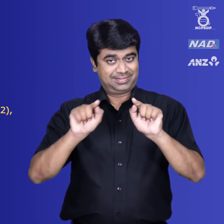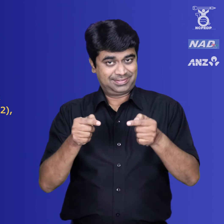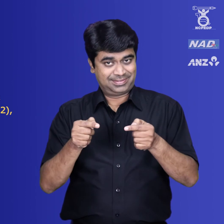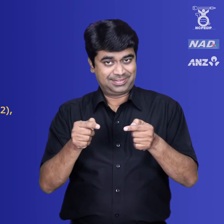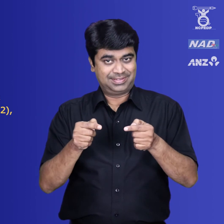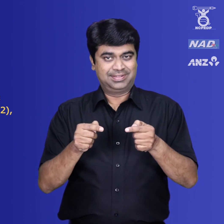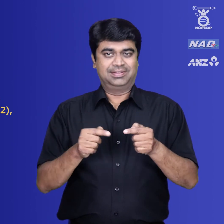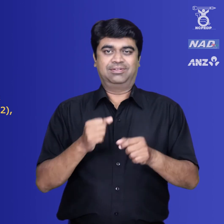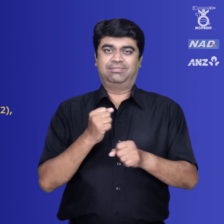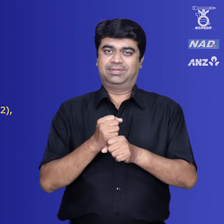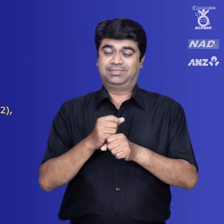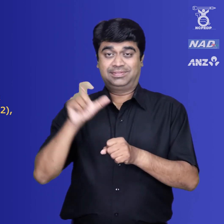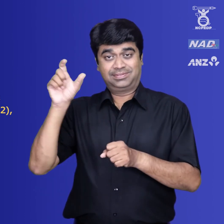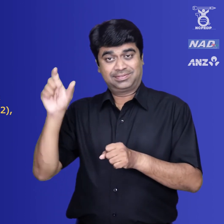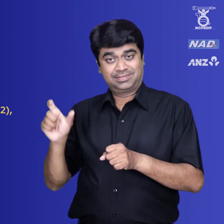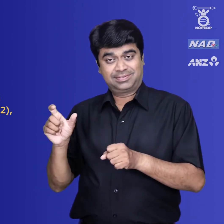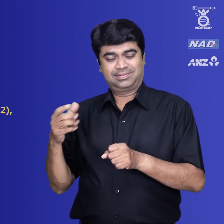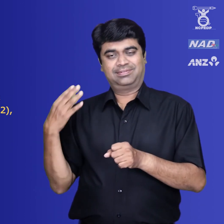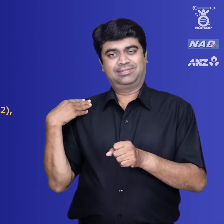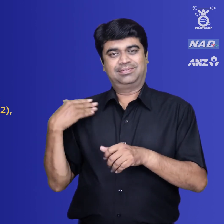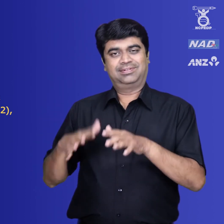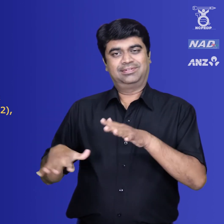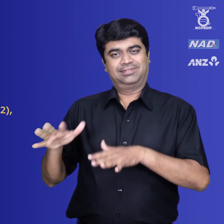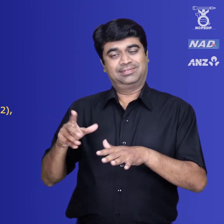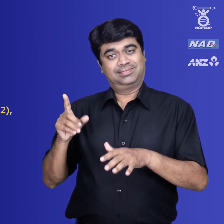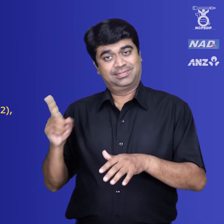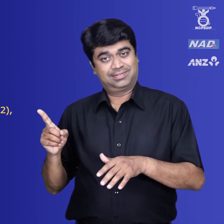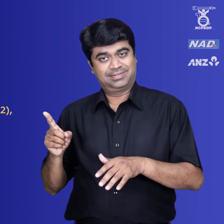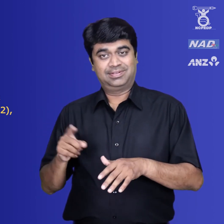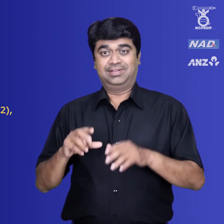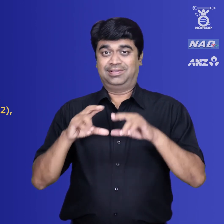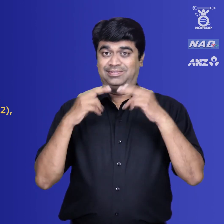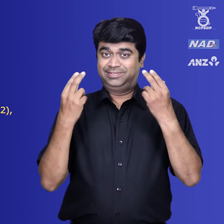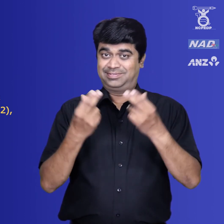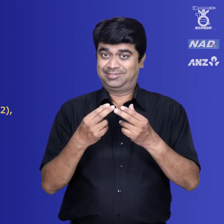government and the sports authorities shall take measures to